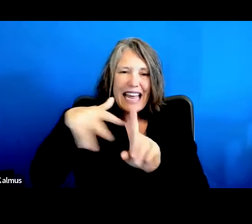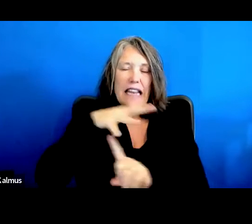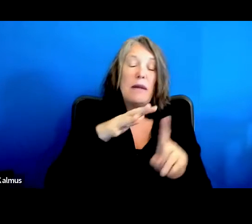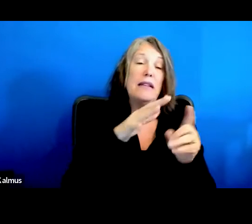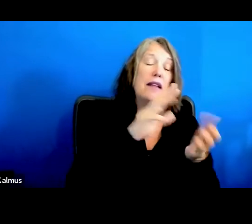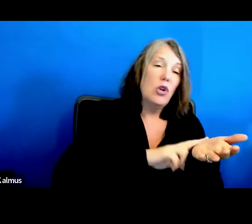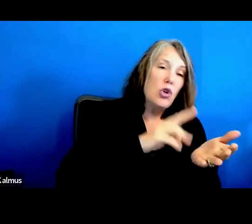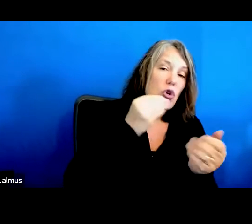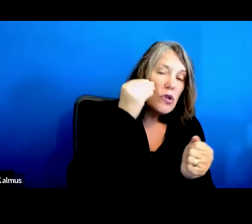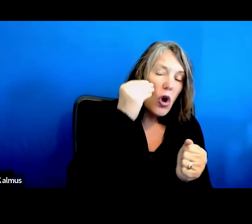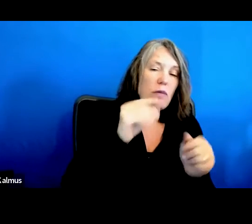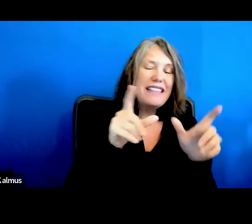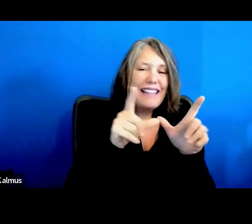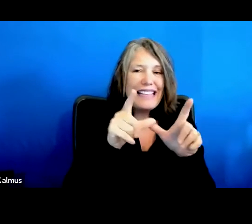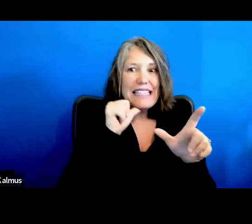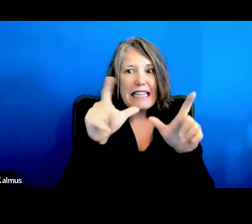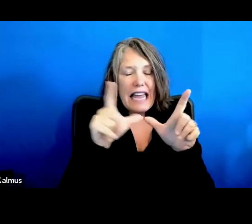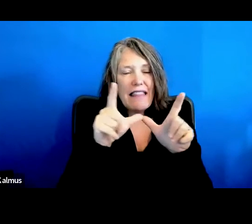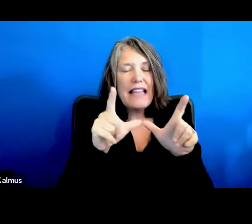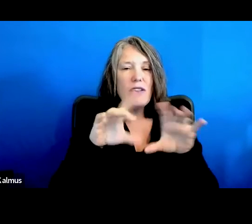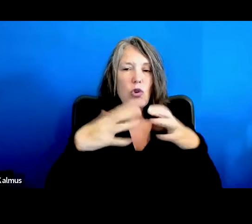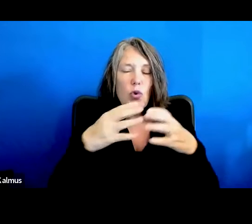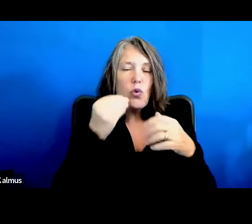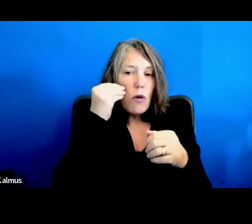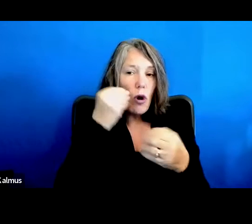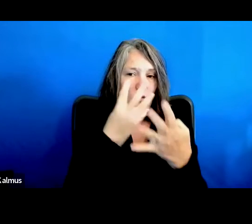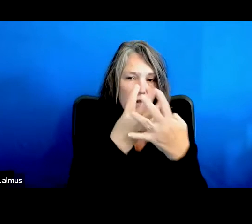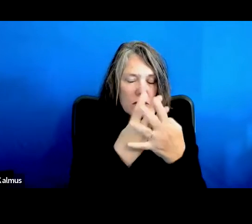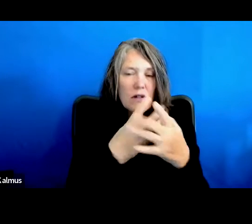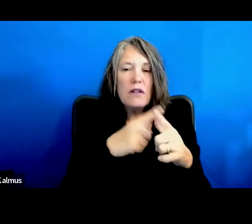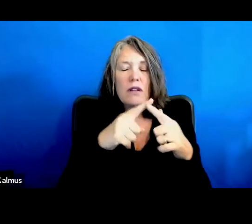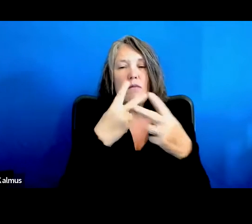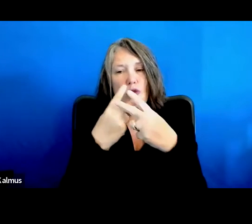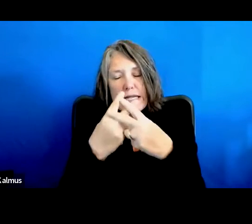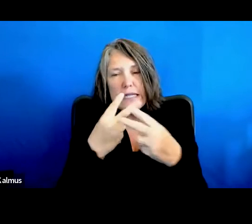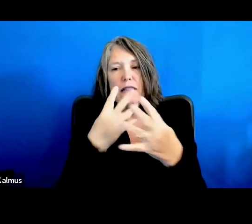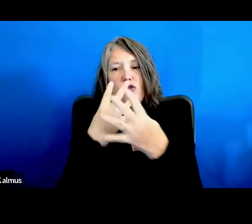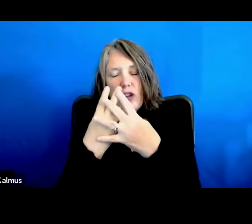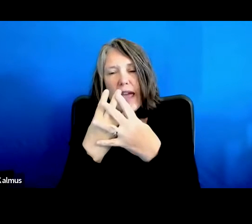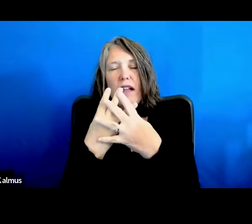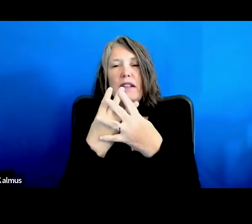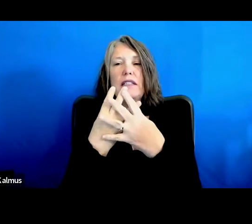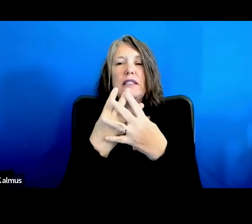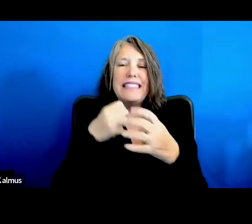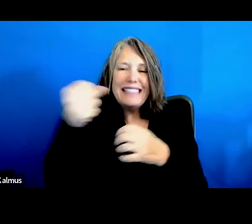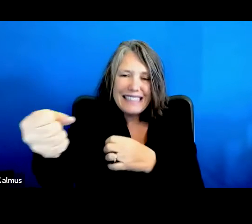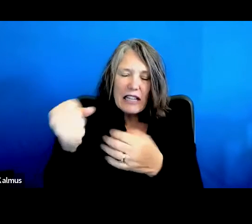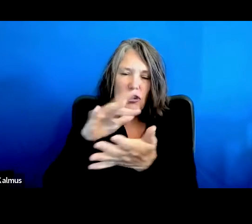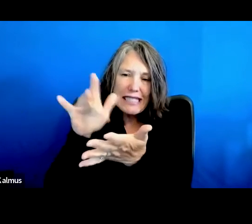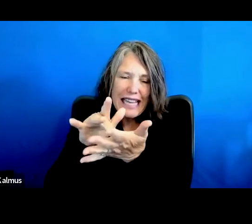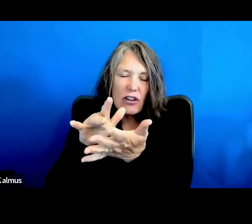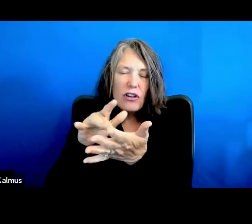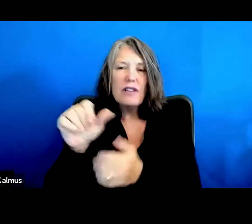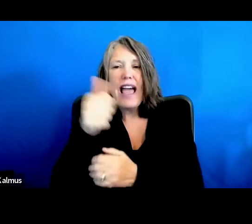and unlicensed group homes, detention facilities, prisons, jails, detention centers,